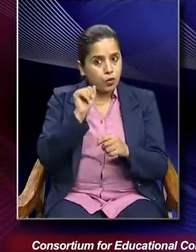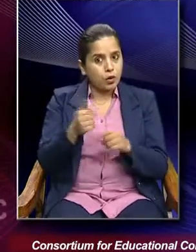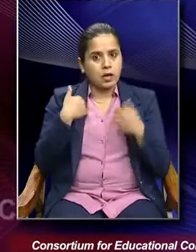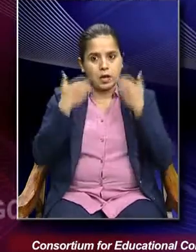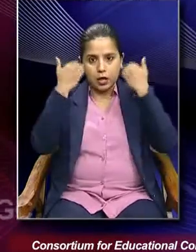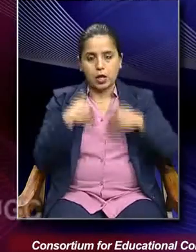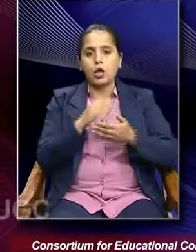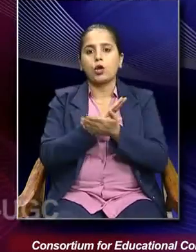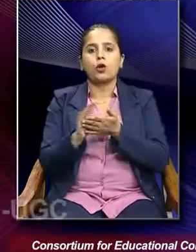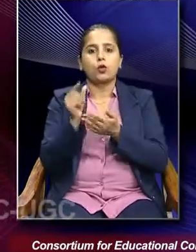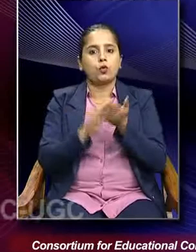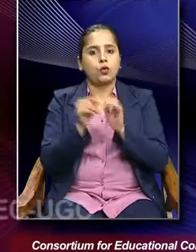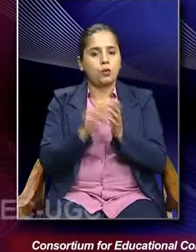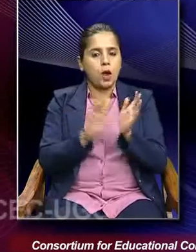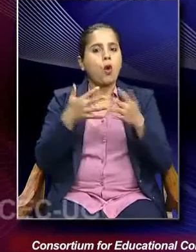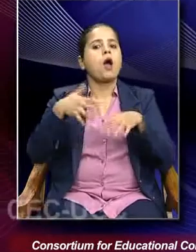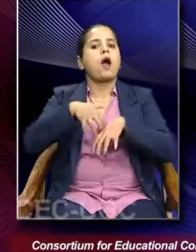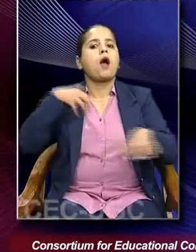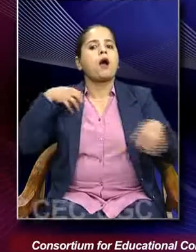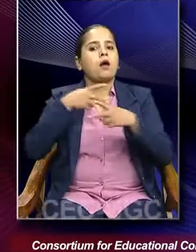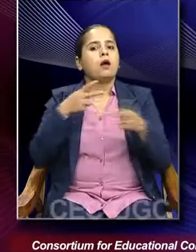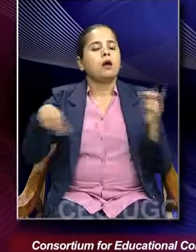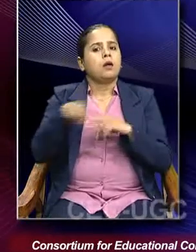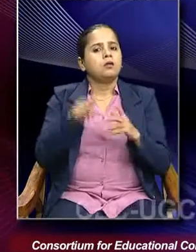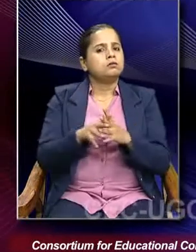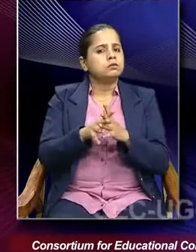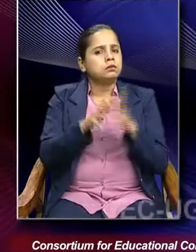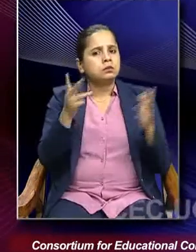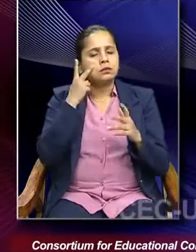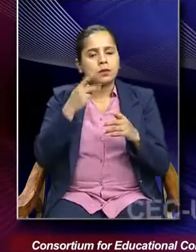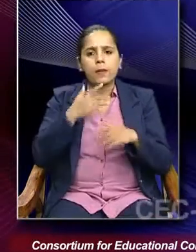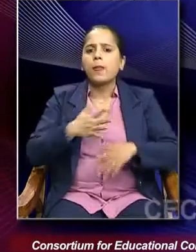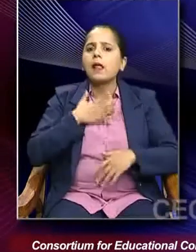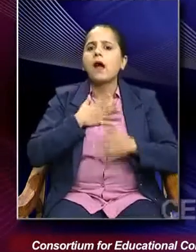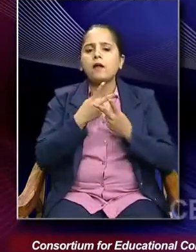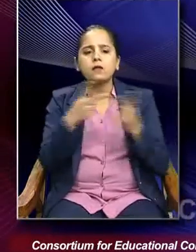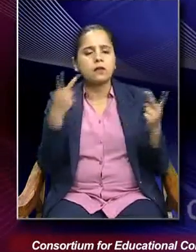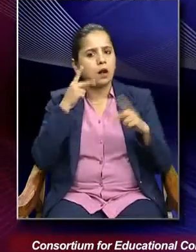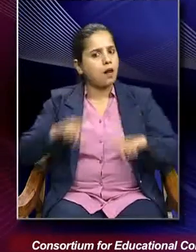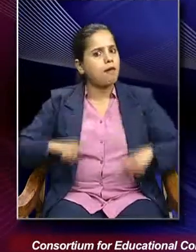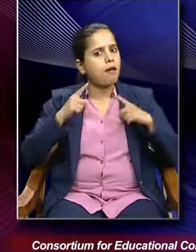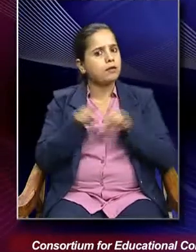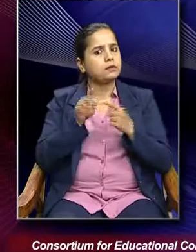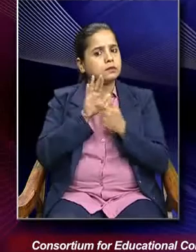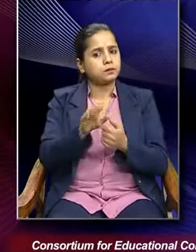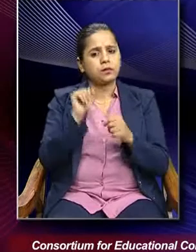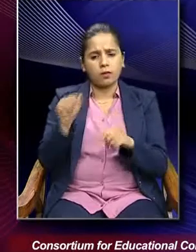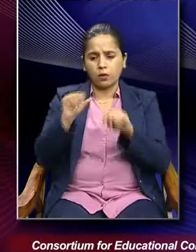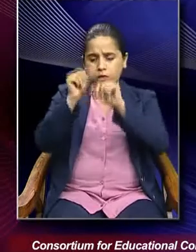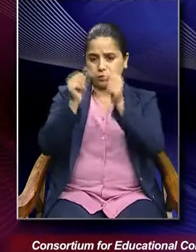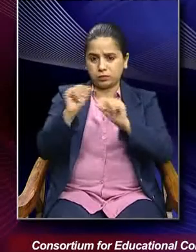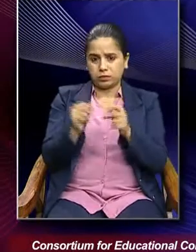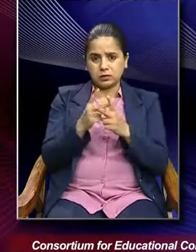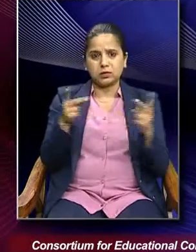human and animal forms were extremely lifelike, and the modeling of figures